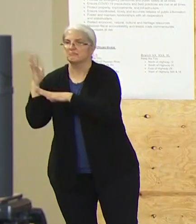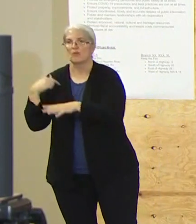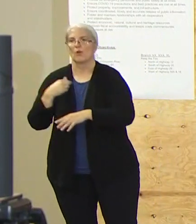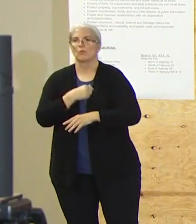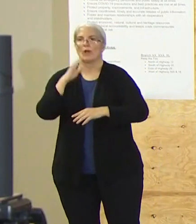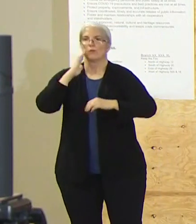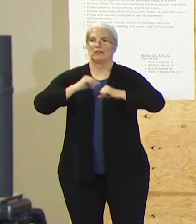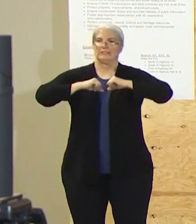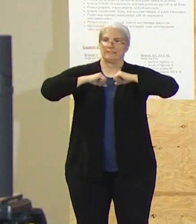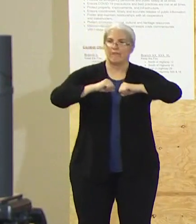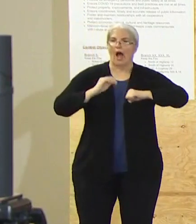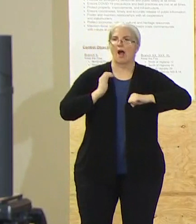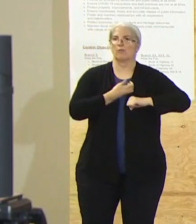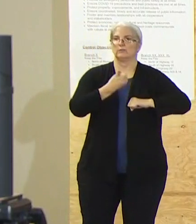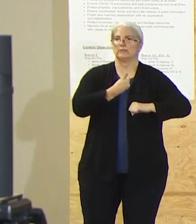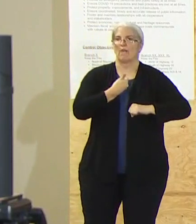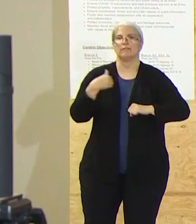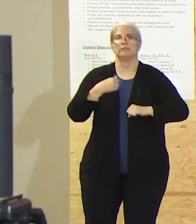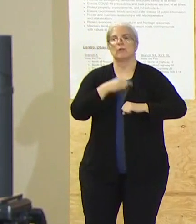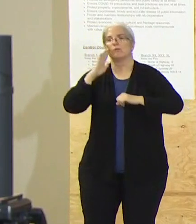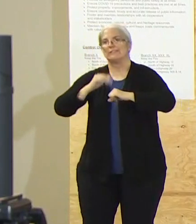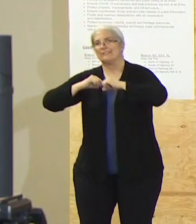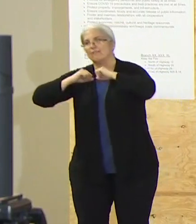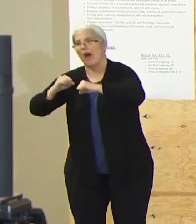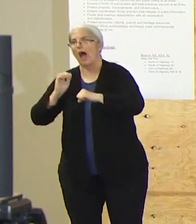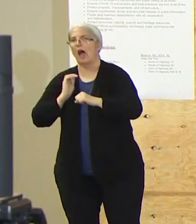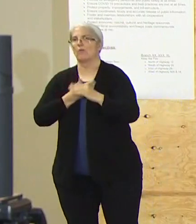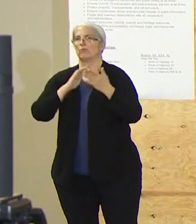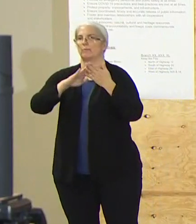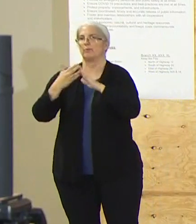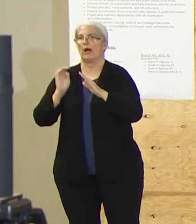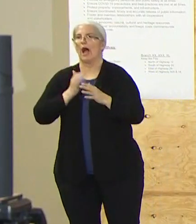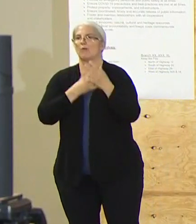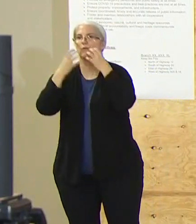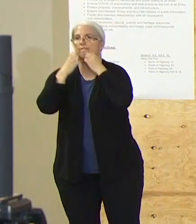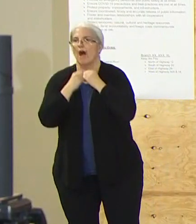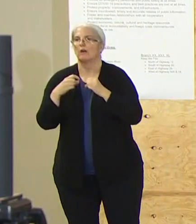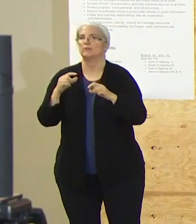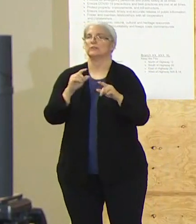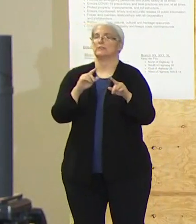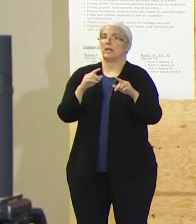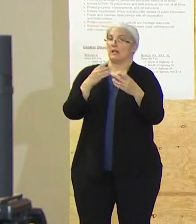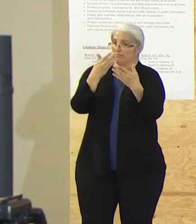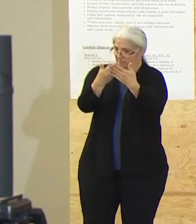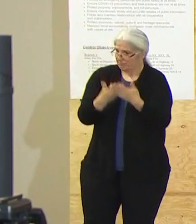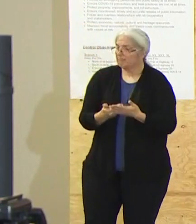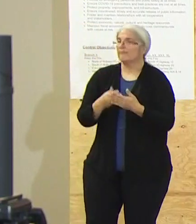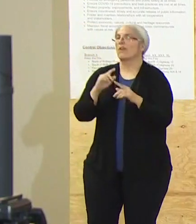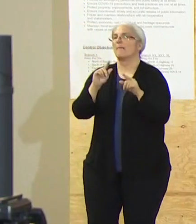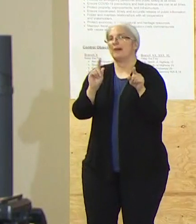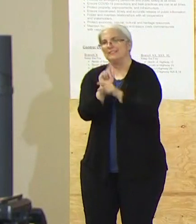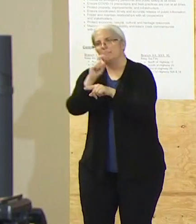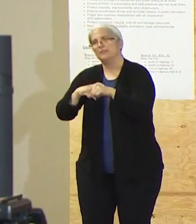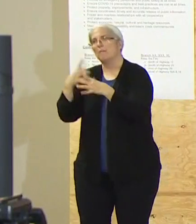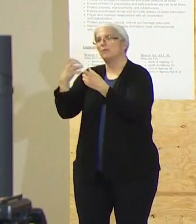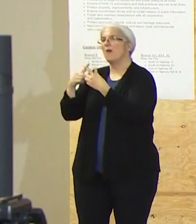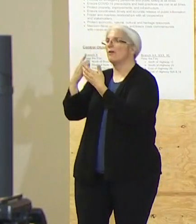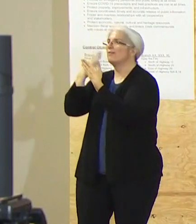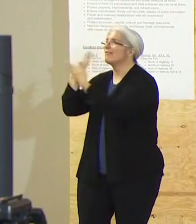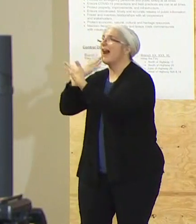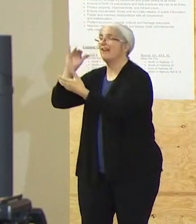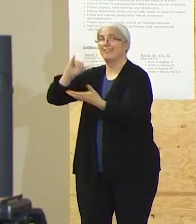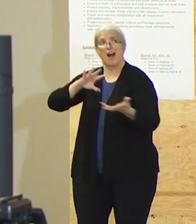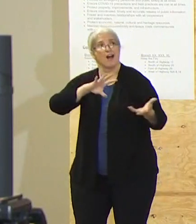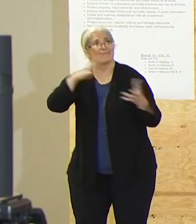the facts. But at the same time, we are very grateful that in this moment of crisis, we also have to defend the